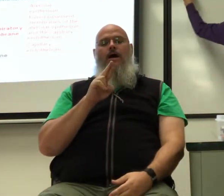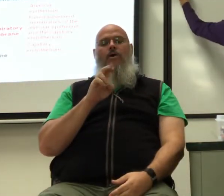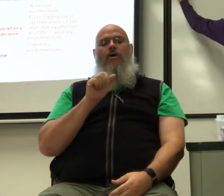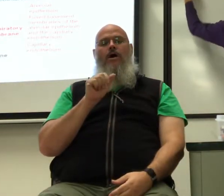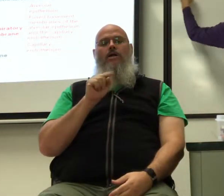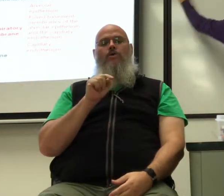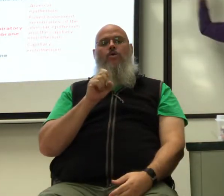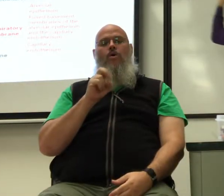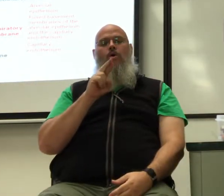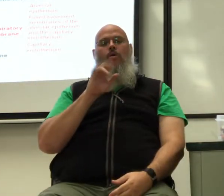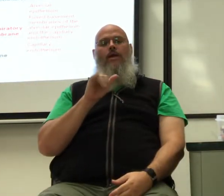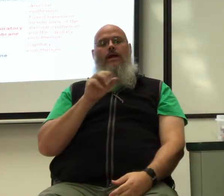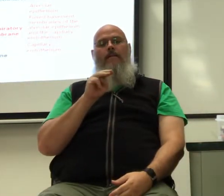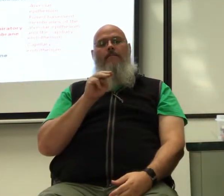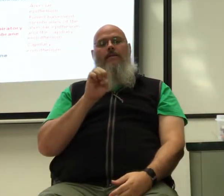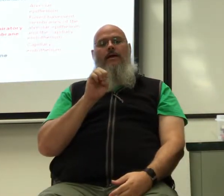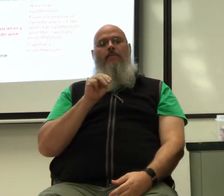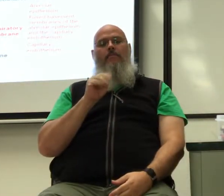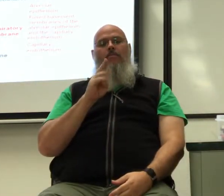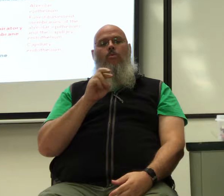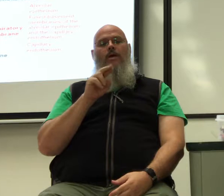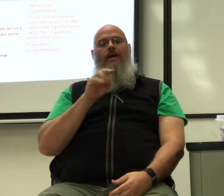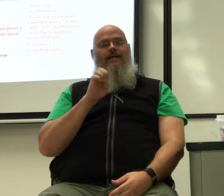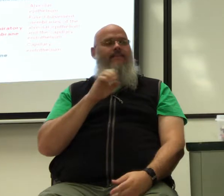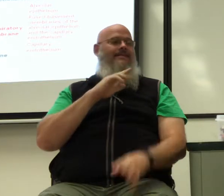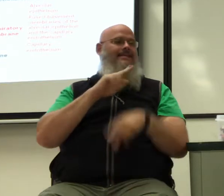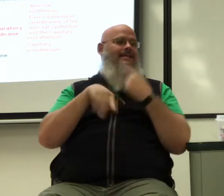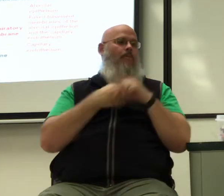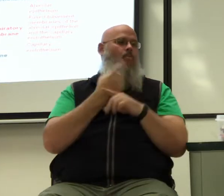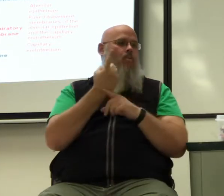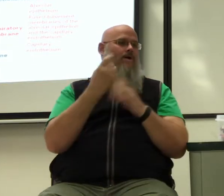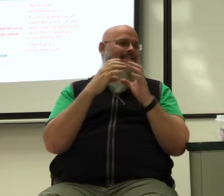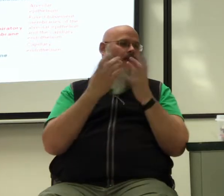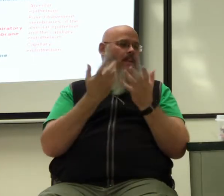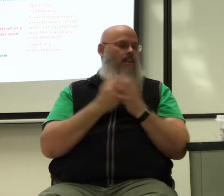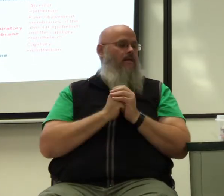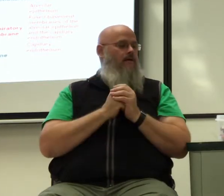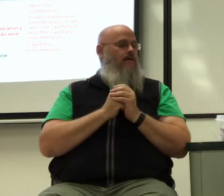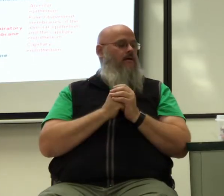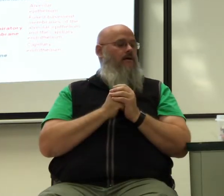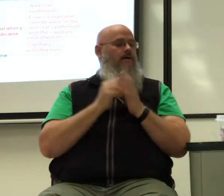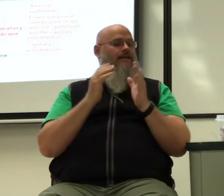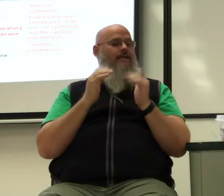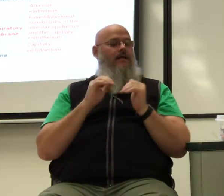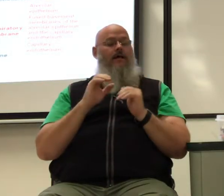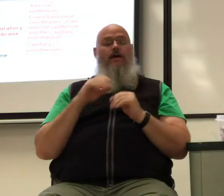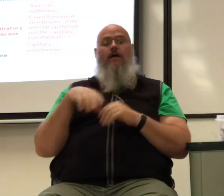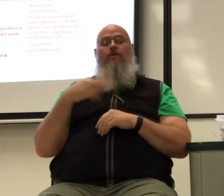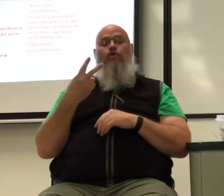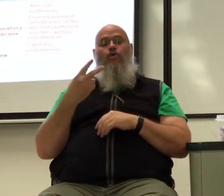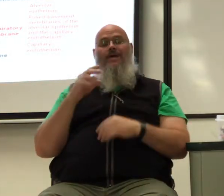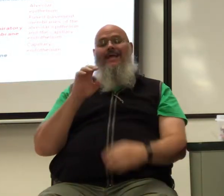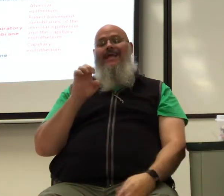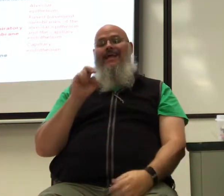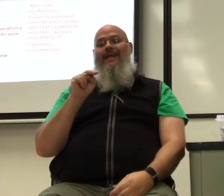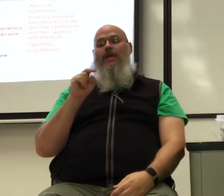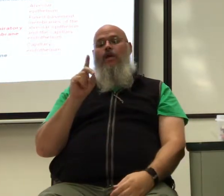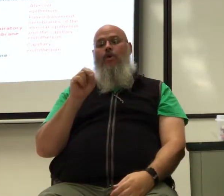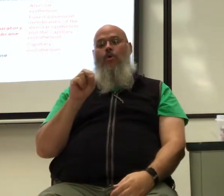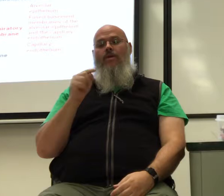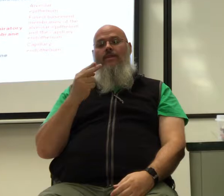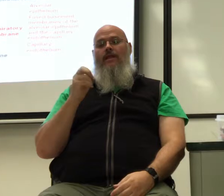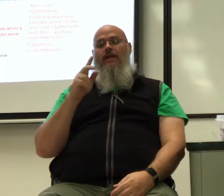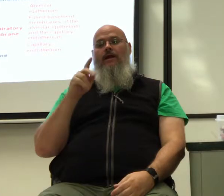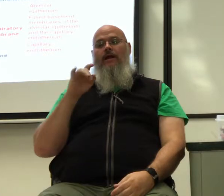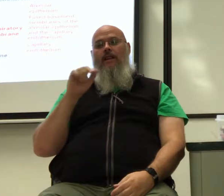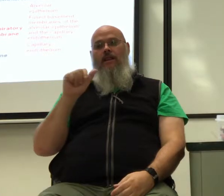1, type 1 cell. It's number 2, the endothelial cell from the blood vessel. And number